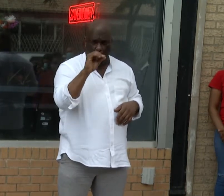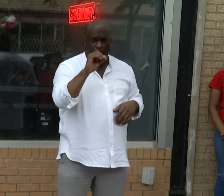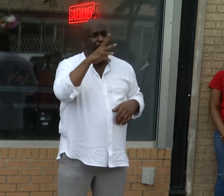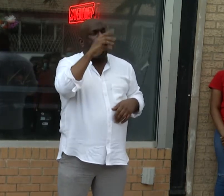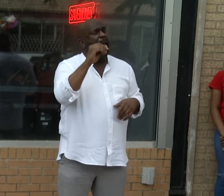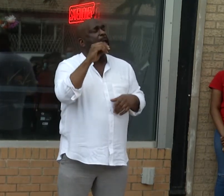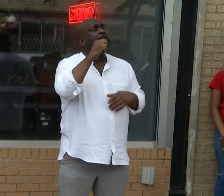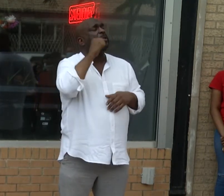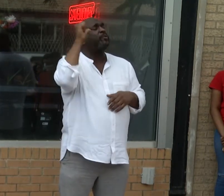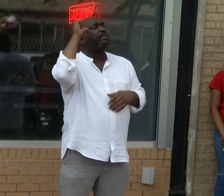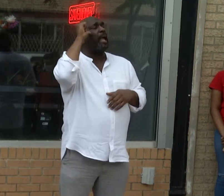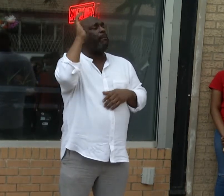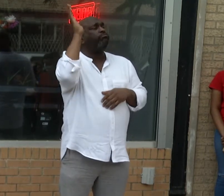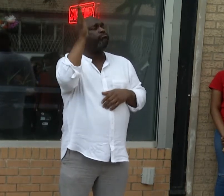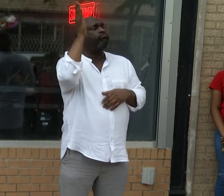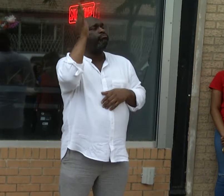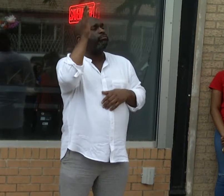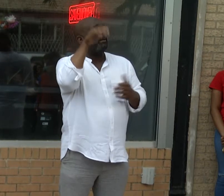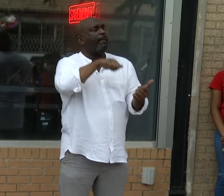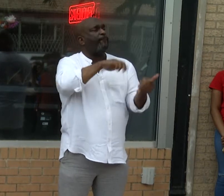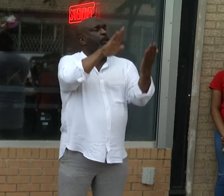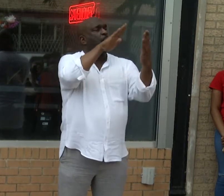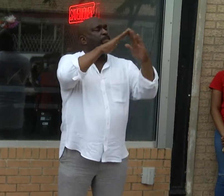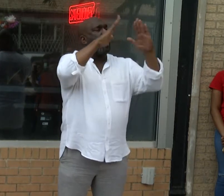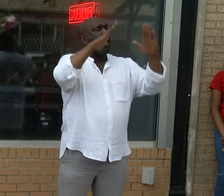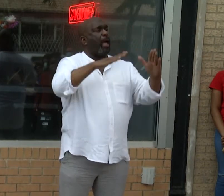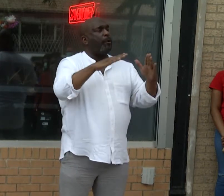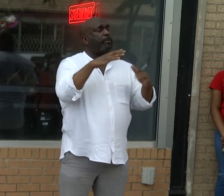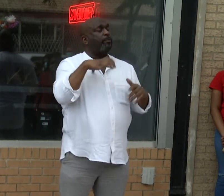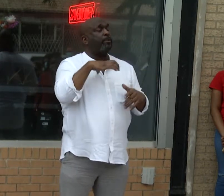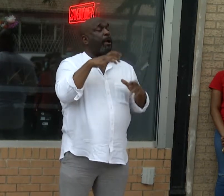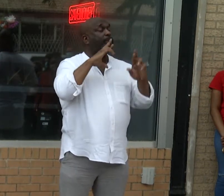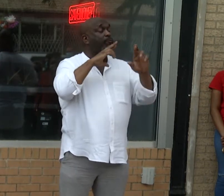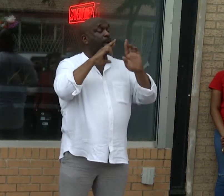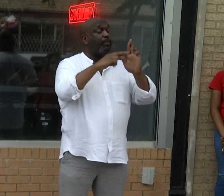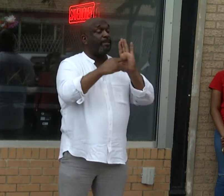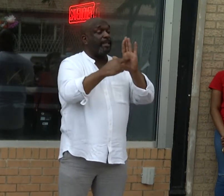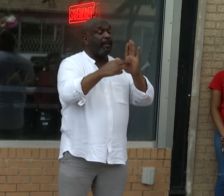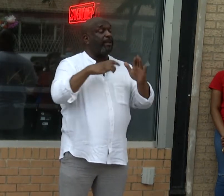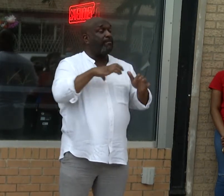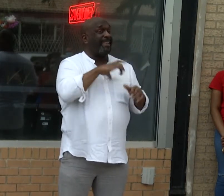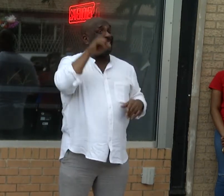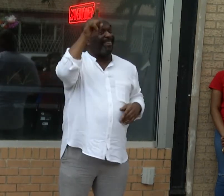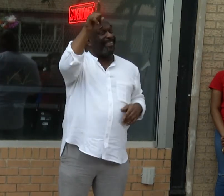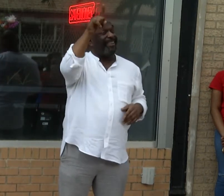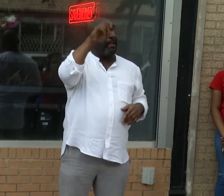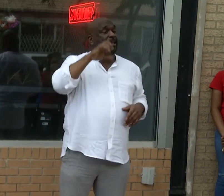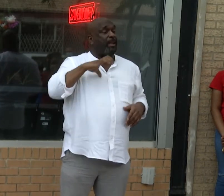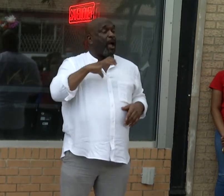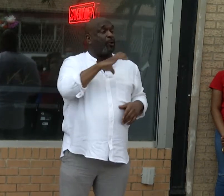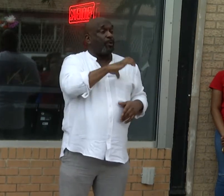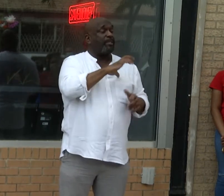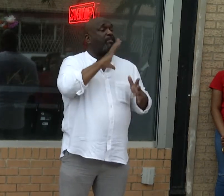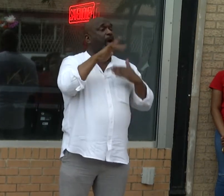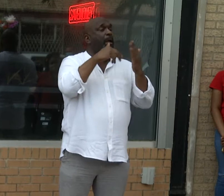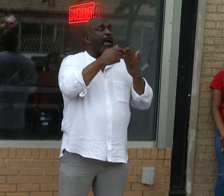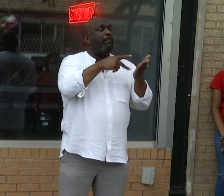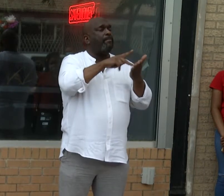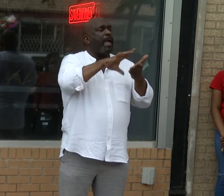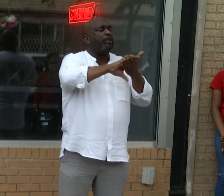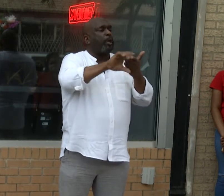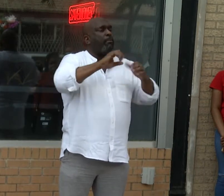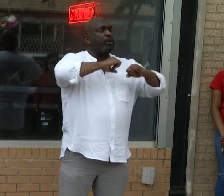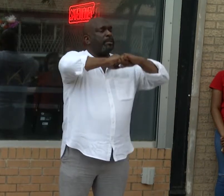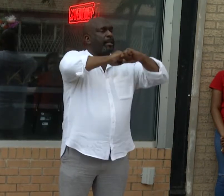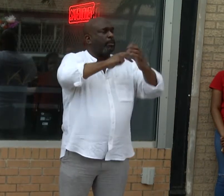Scott actually testified in front of the House committee in Congress about the Paycheck Protection Program and making